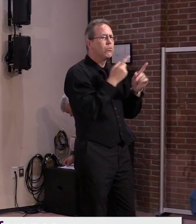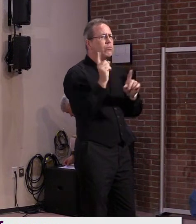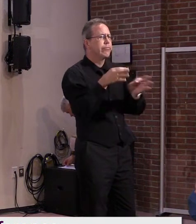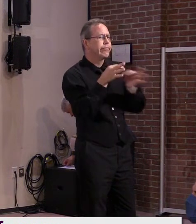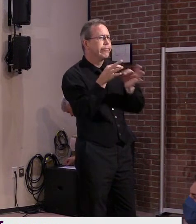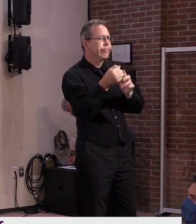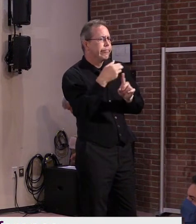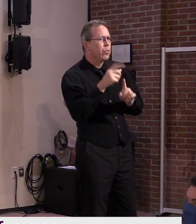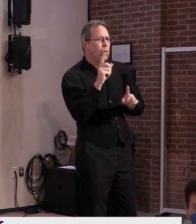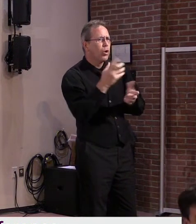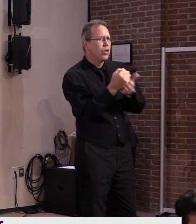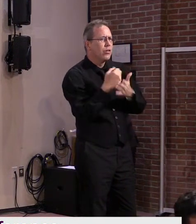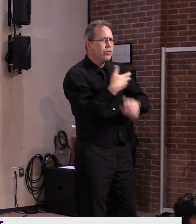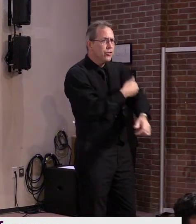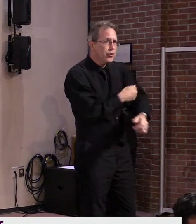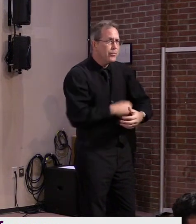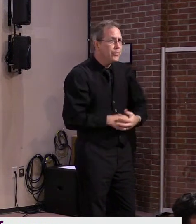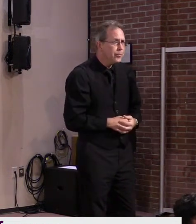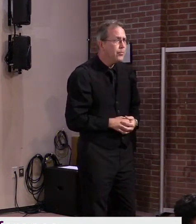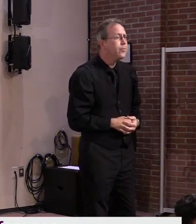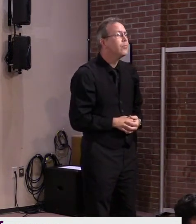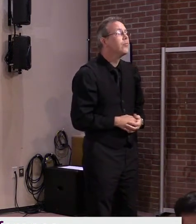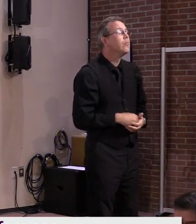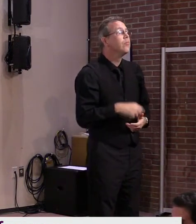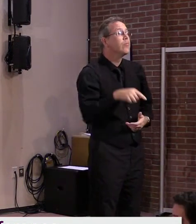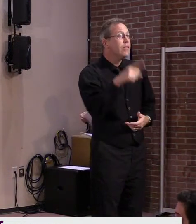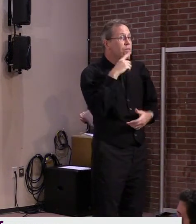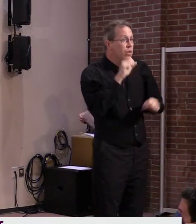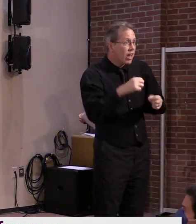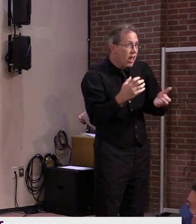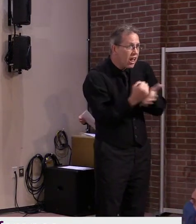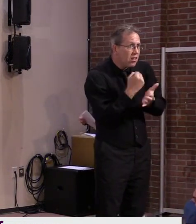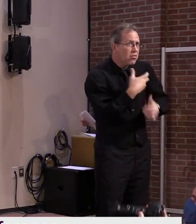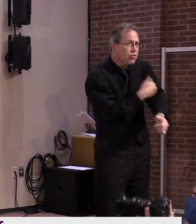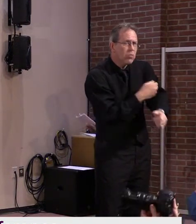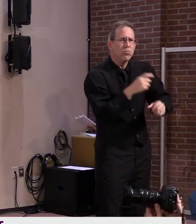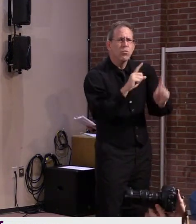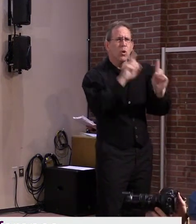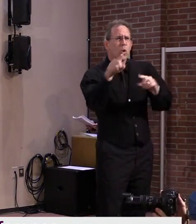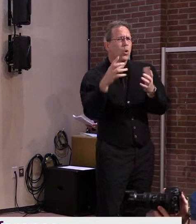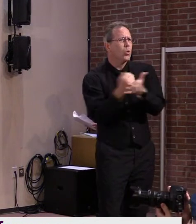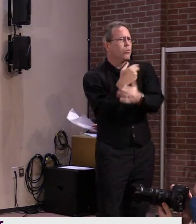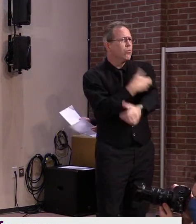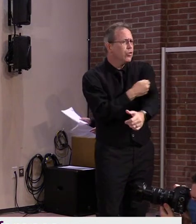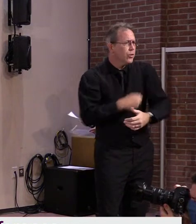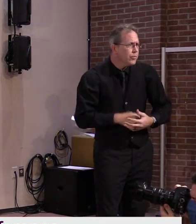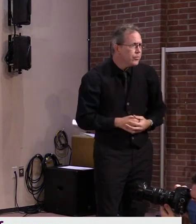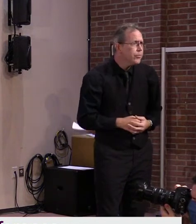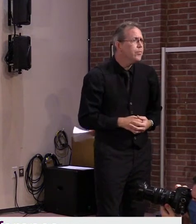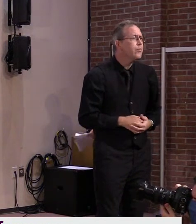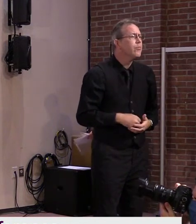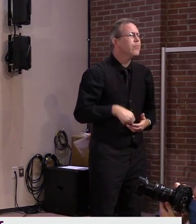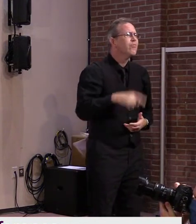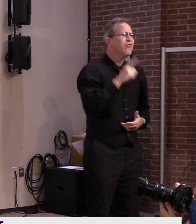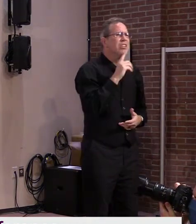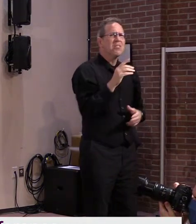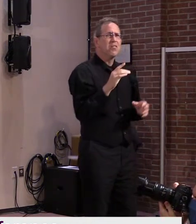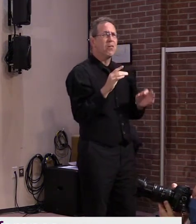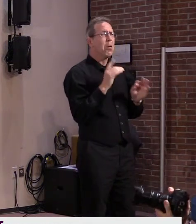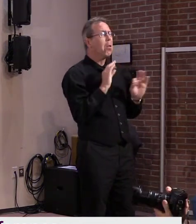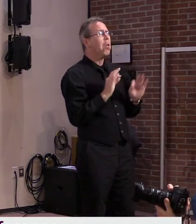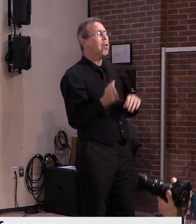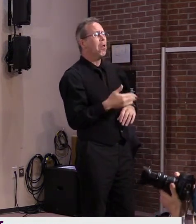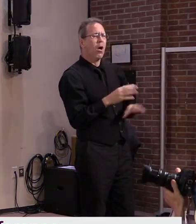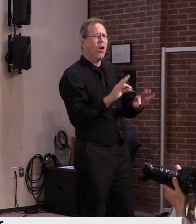no downside, and as Dr. Fauci said, it will give you much more protection. Turning to